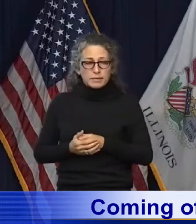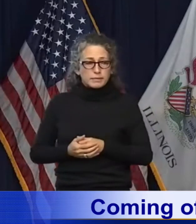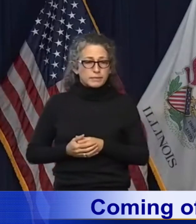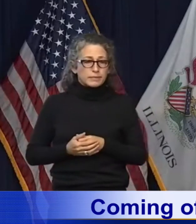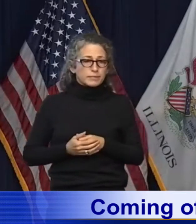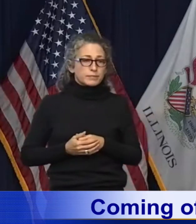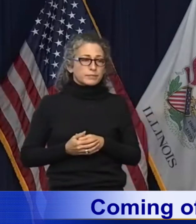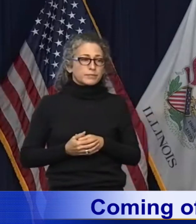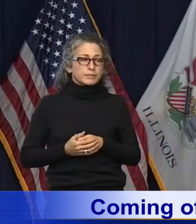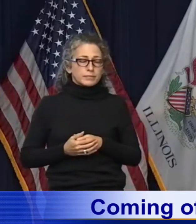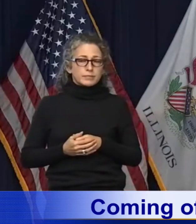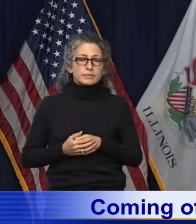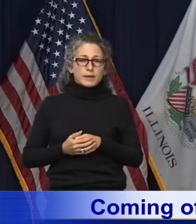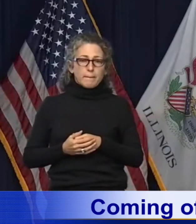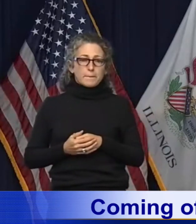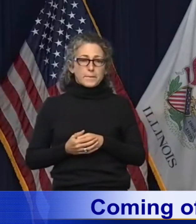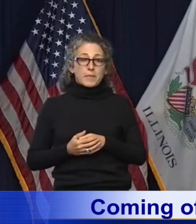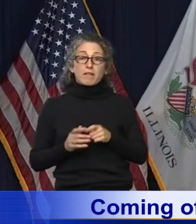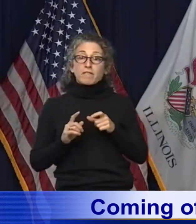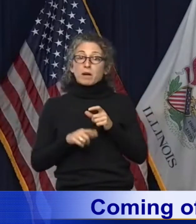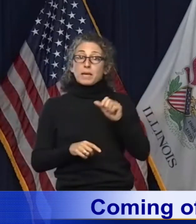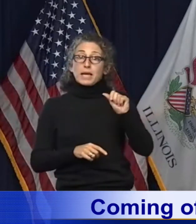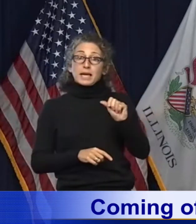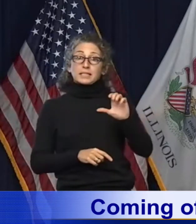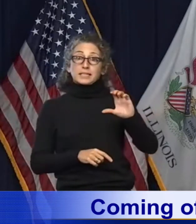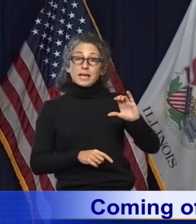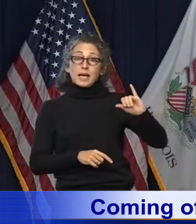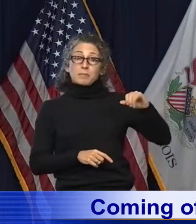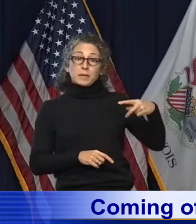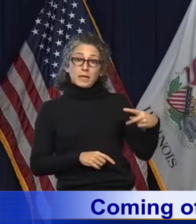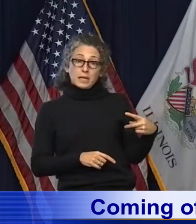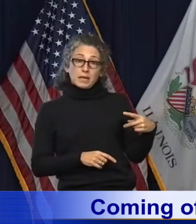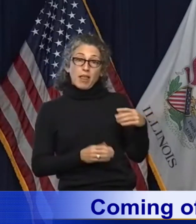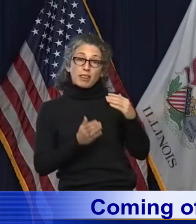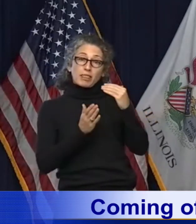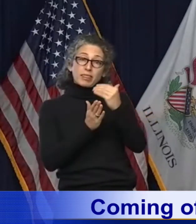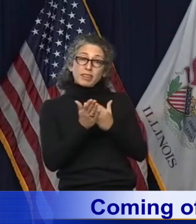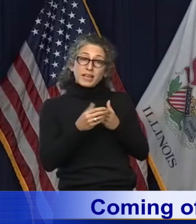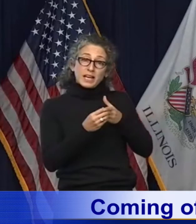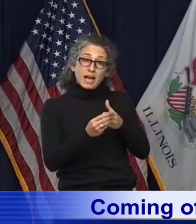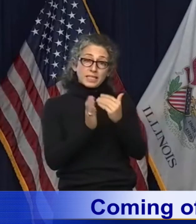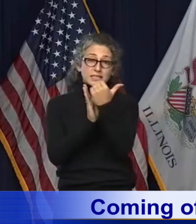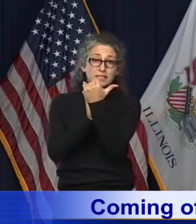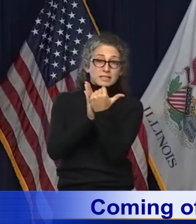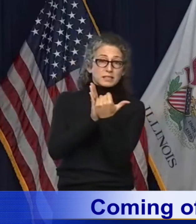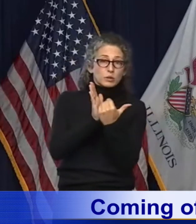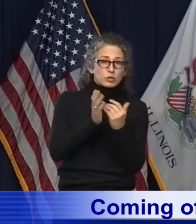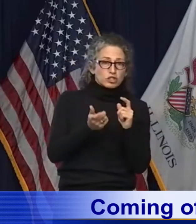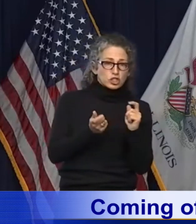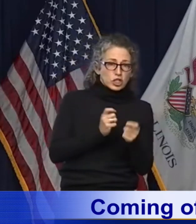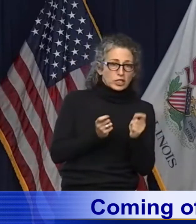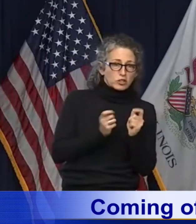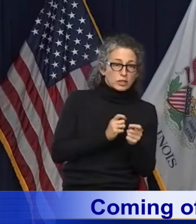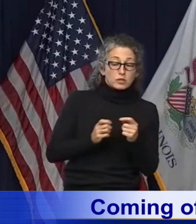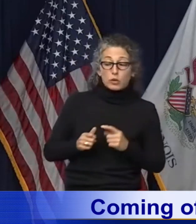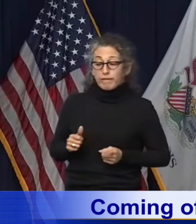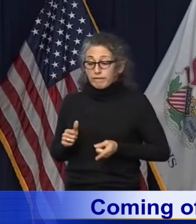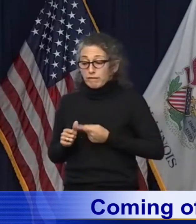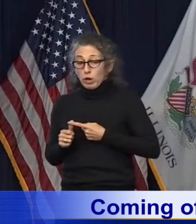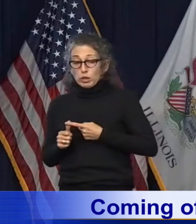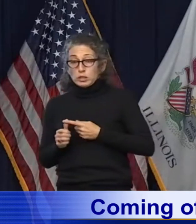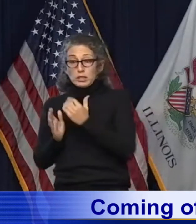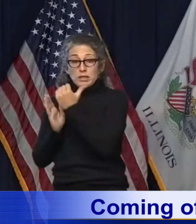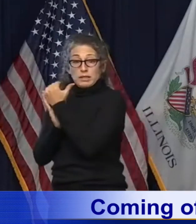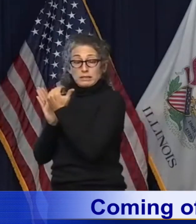guidance and the from the ACIP was changing as we were developing our plans, the initial guidance was that it would